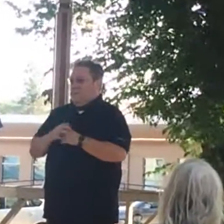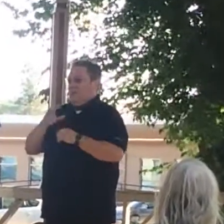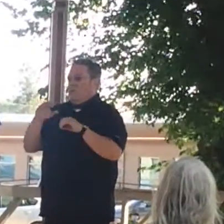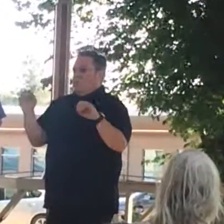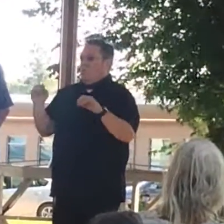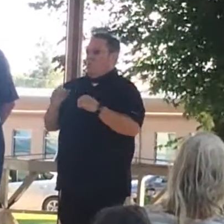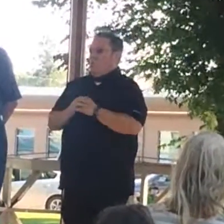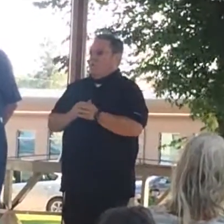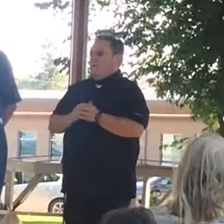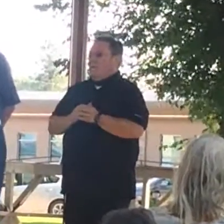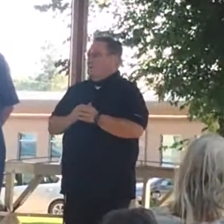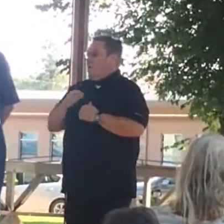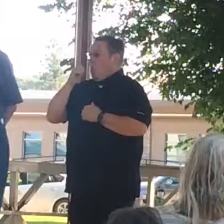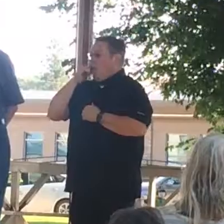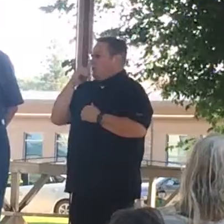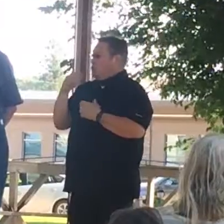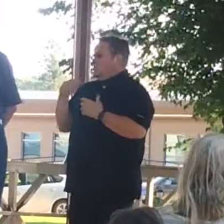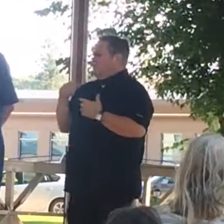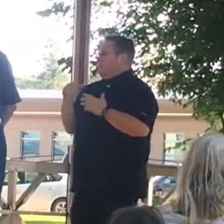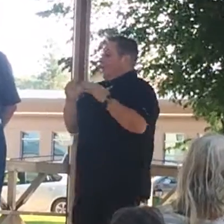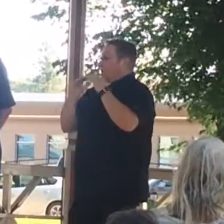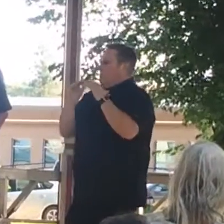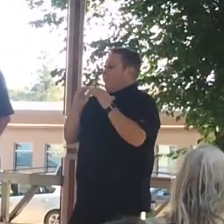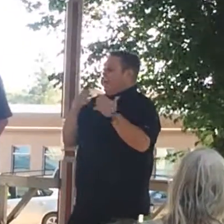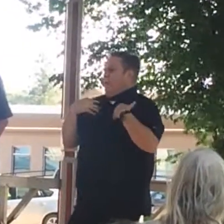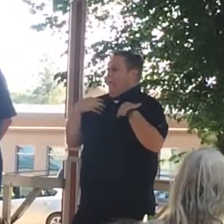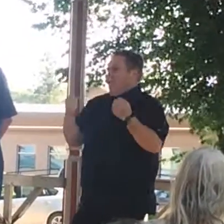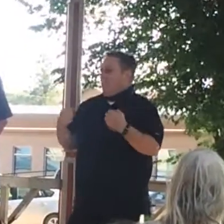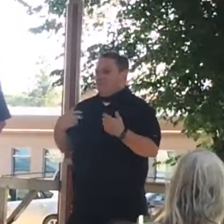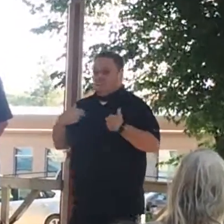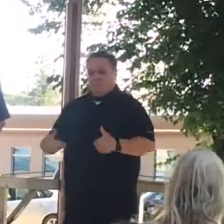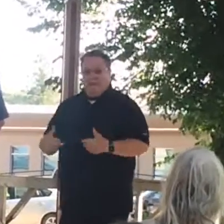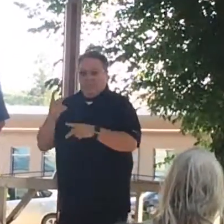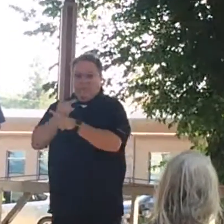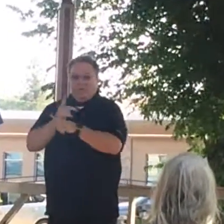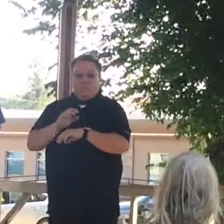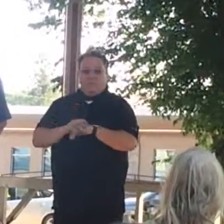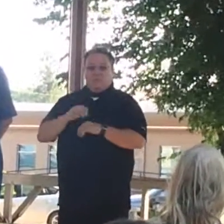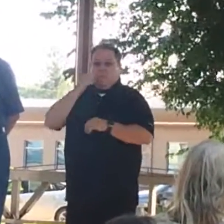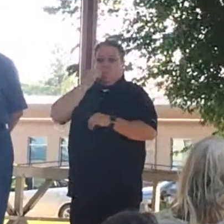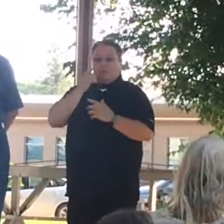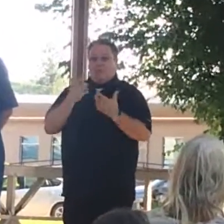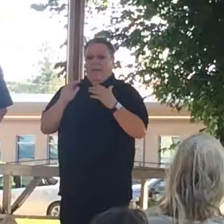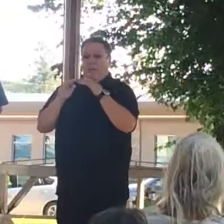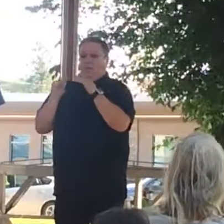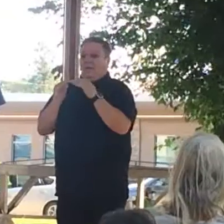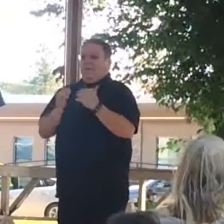no racial equity in healthcare. There is no racial